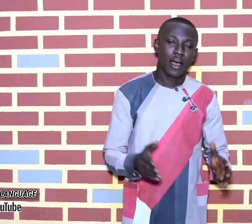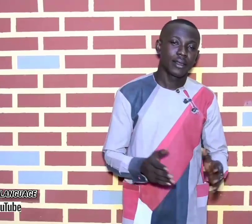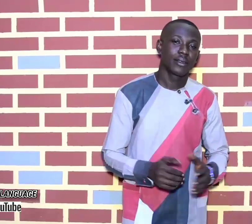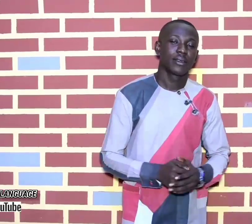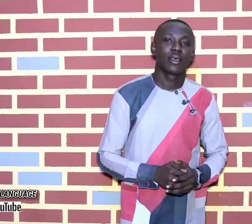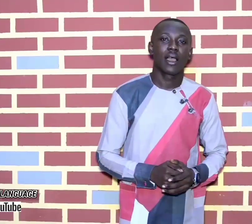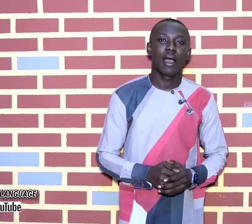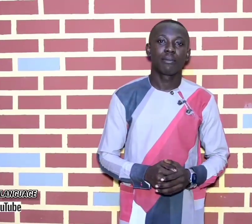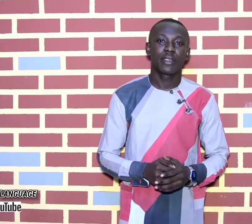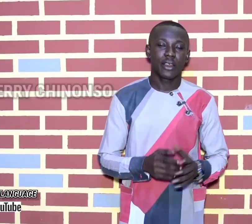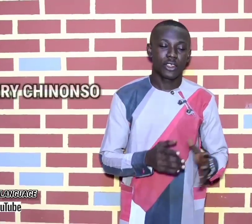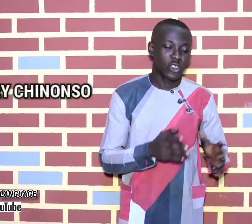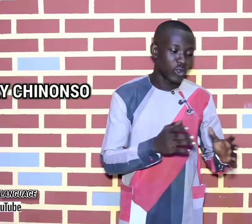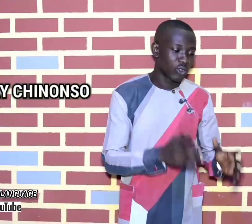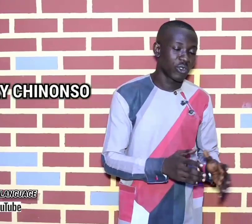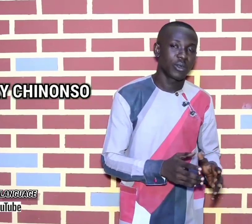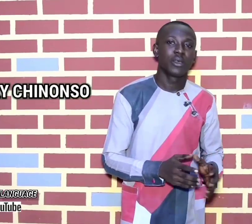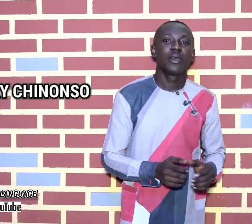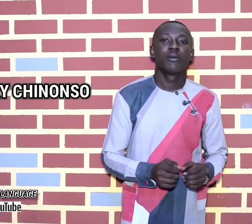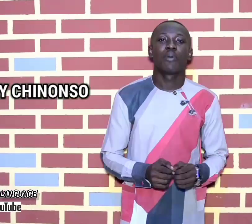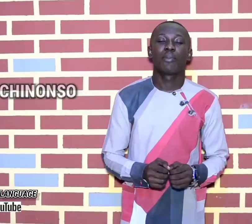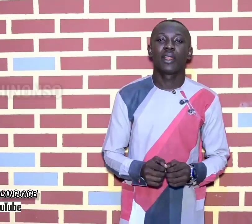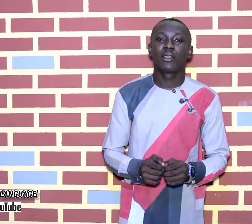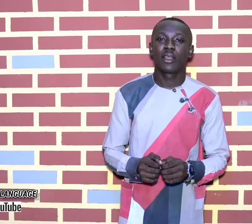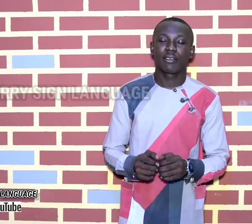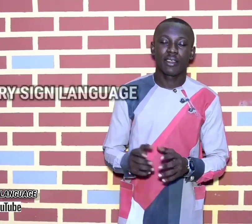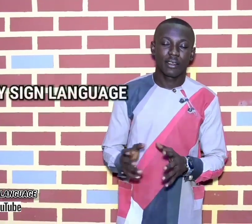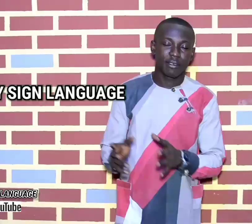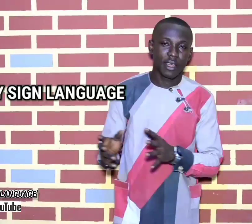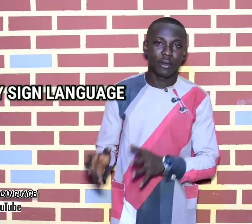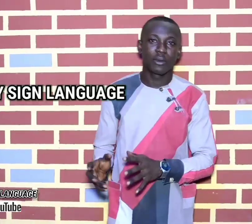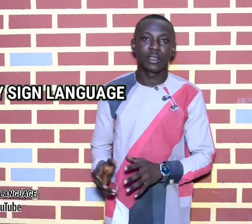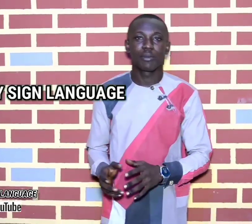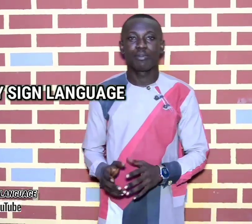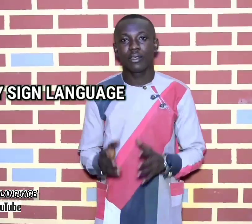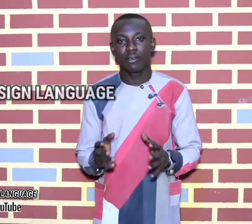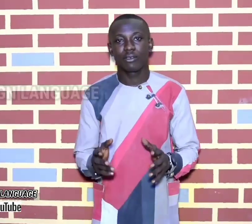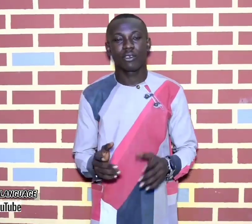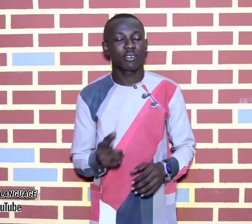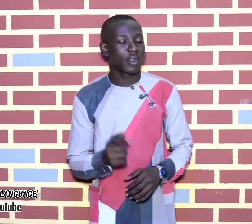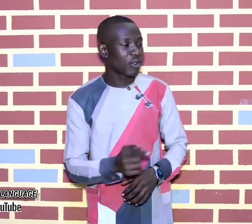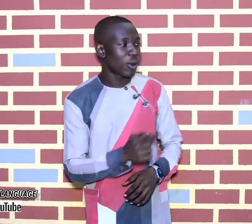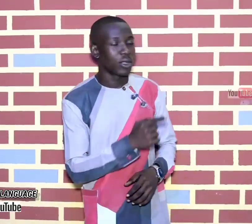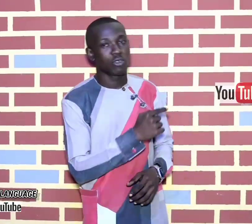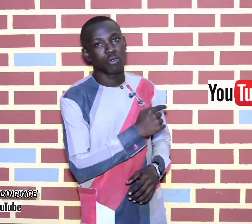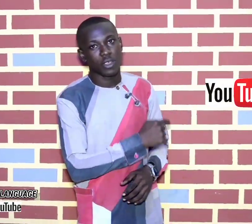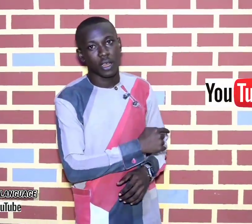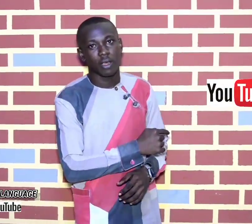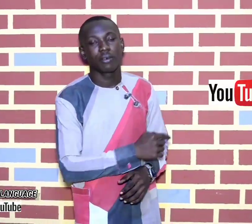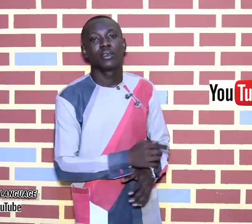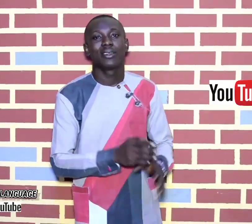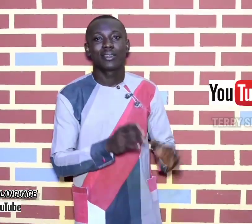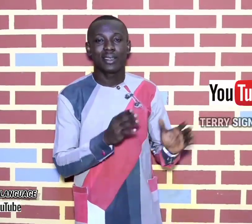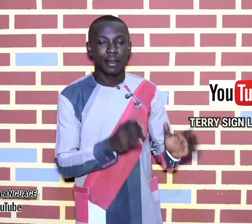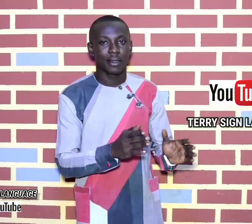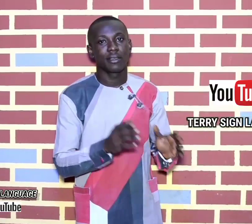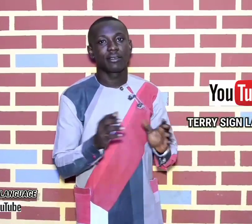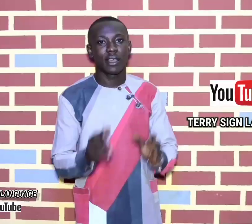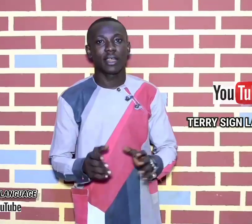Hi, I'm Terry Chinoso, popular known as Terry Sign Language. Please subscribe to our YouTube channel, Terry Sign